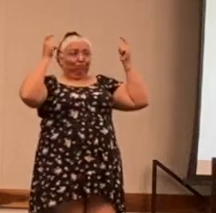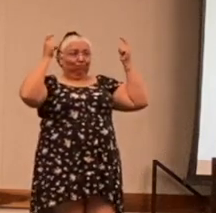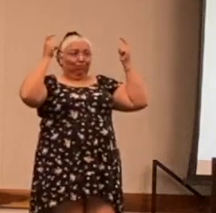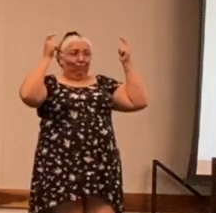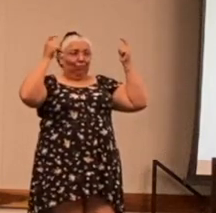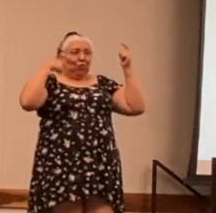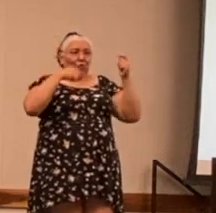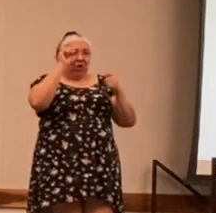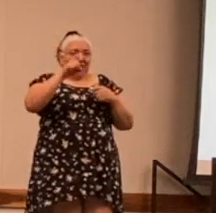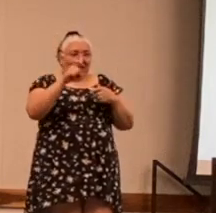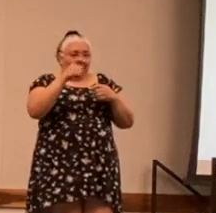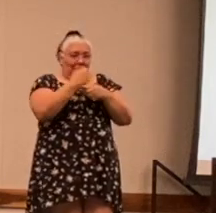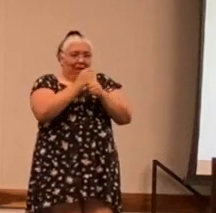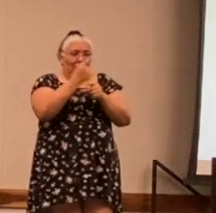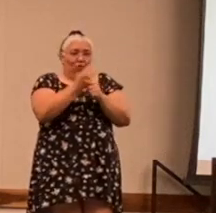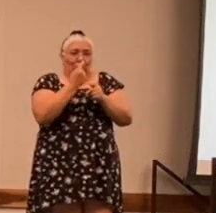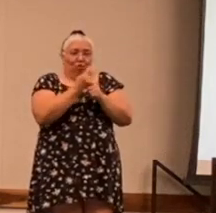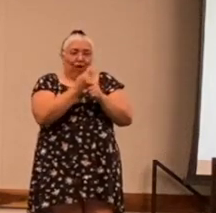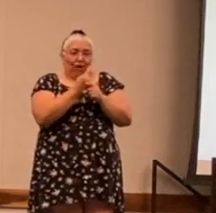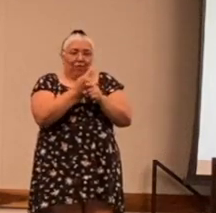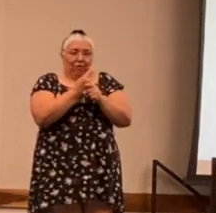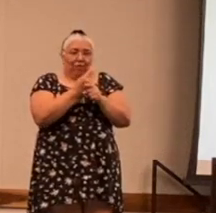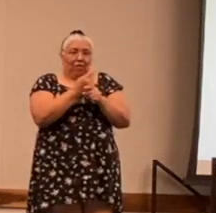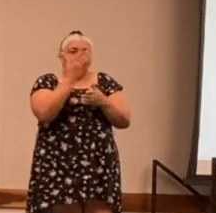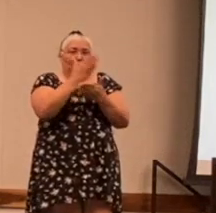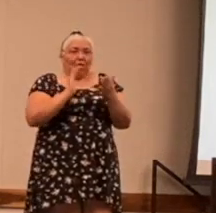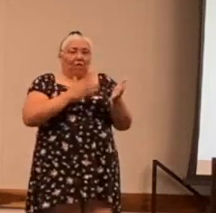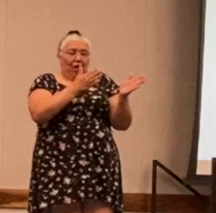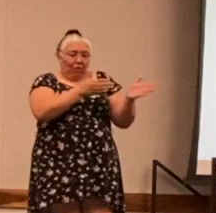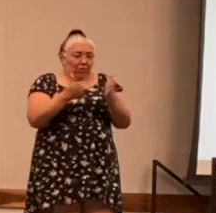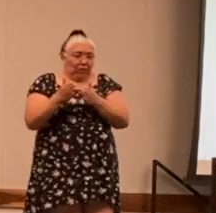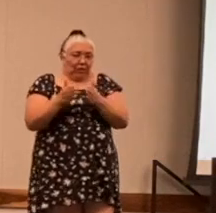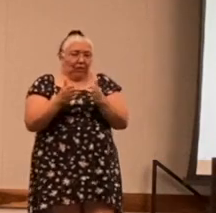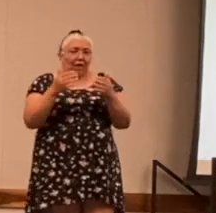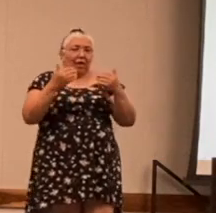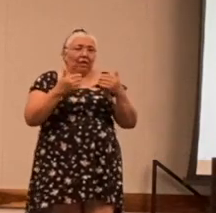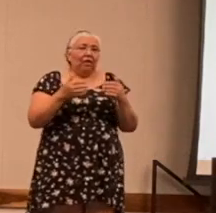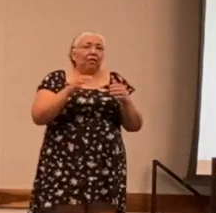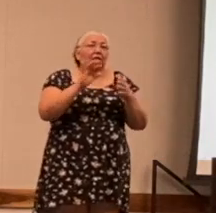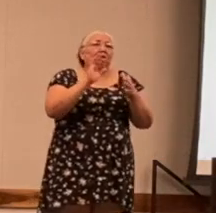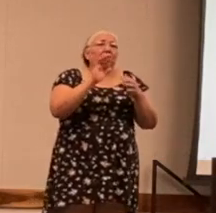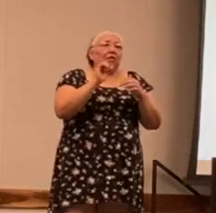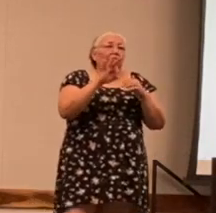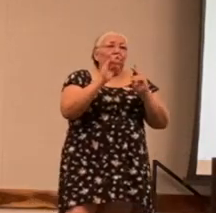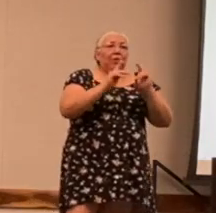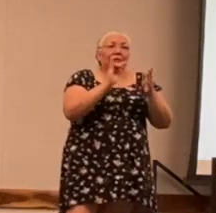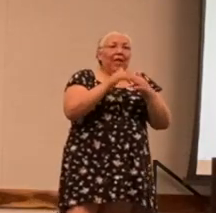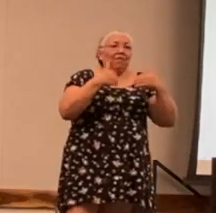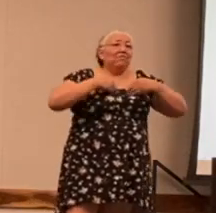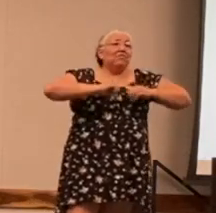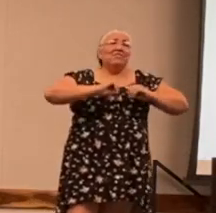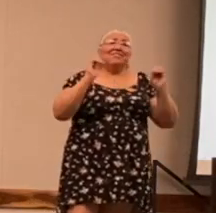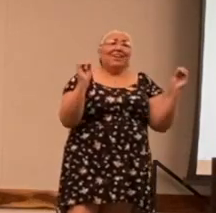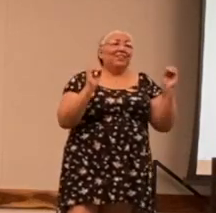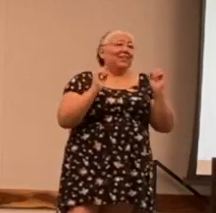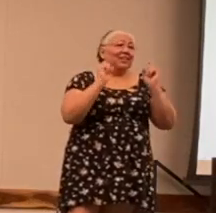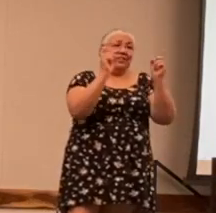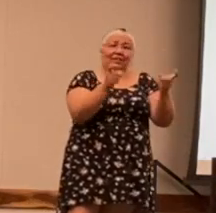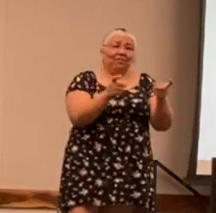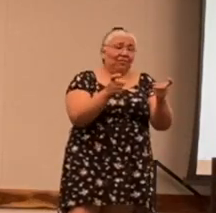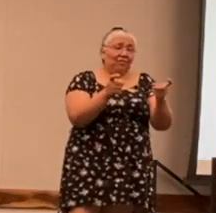we need to make it a regular part of our agenda to connect with people who have nothing to give back,